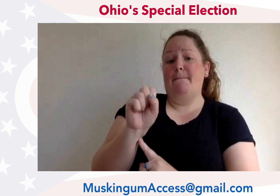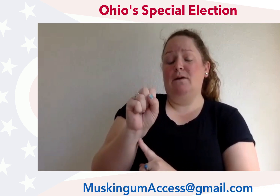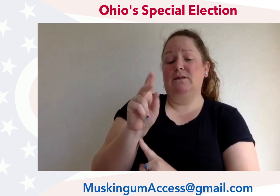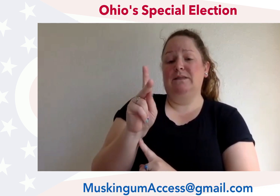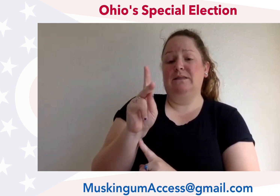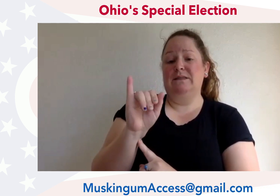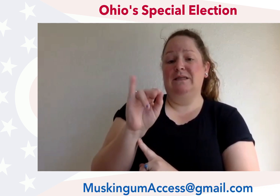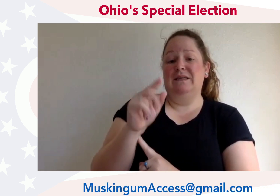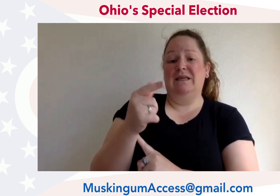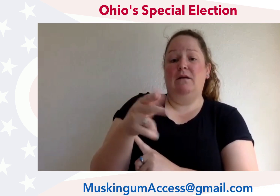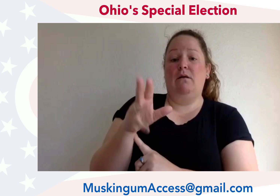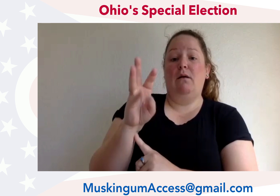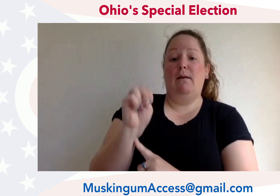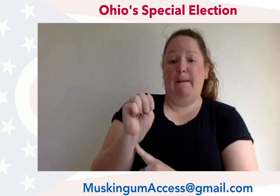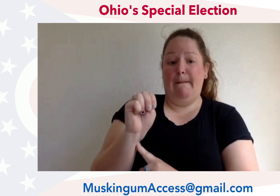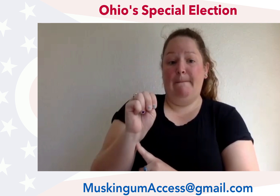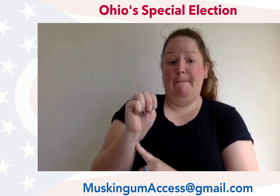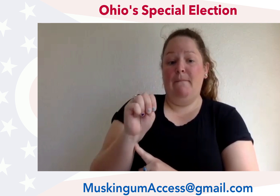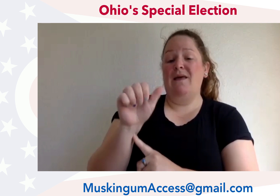us at